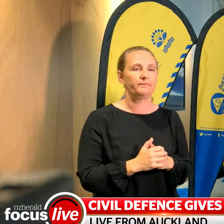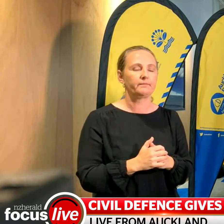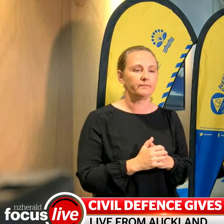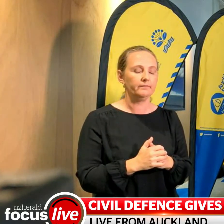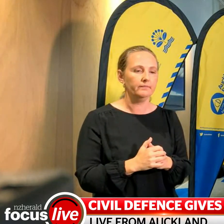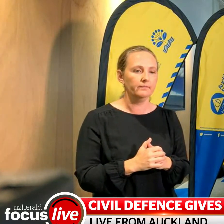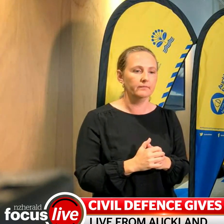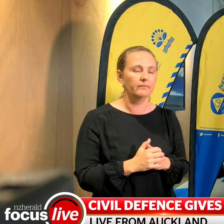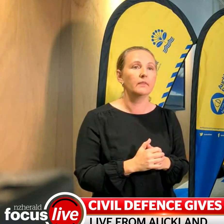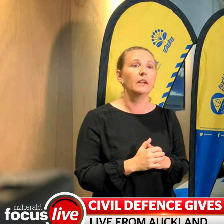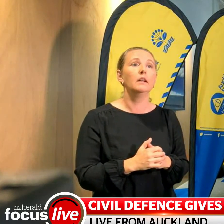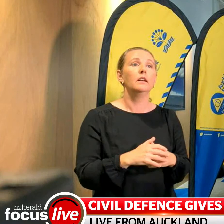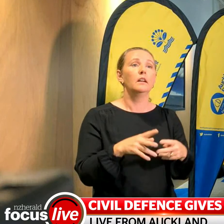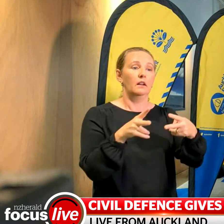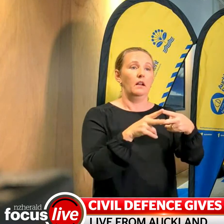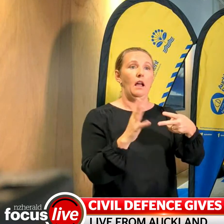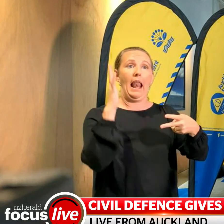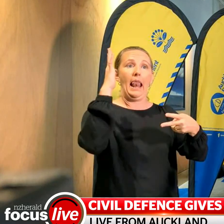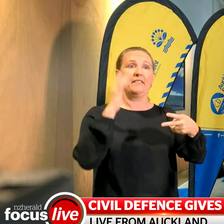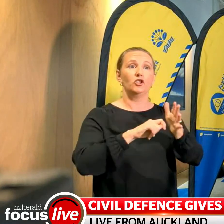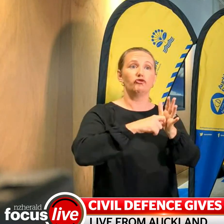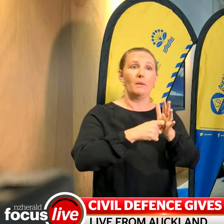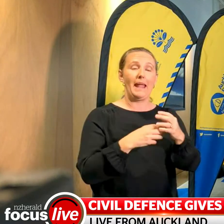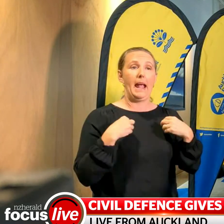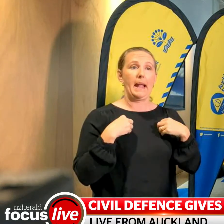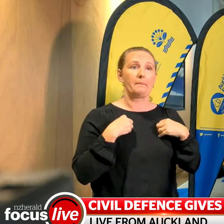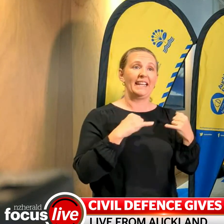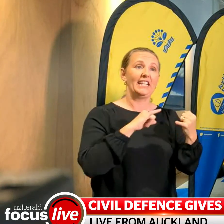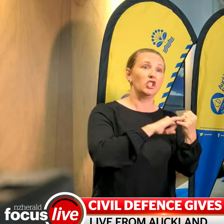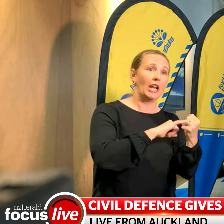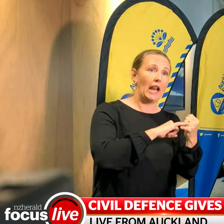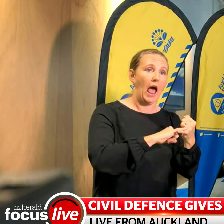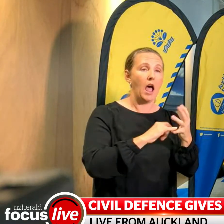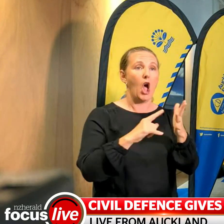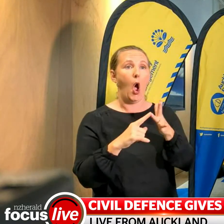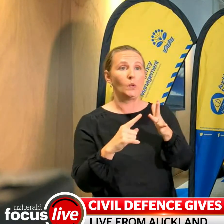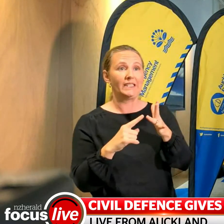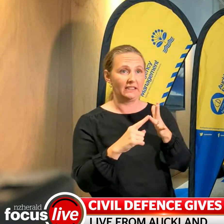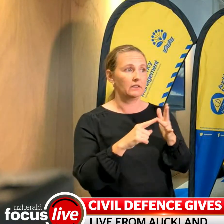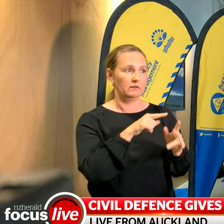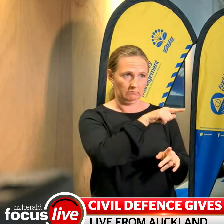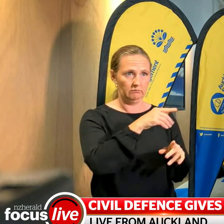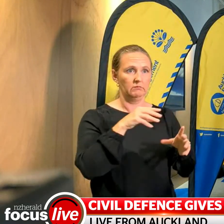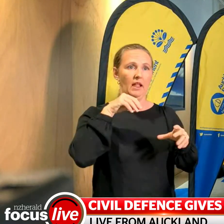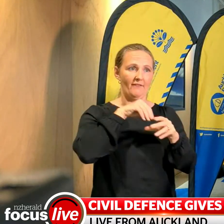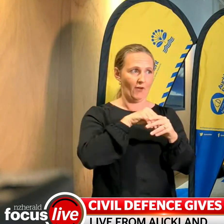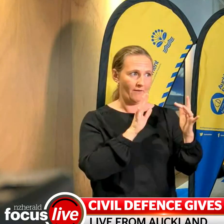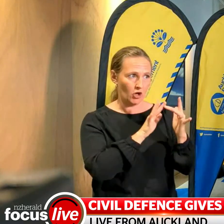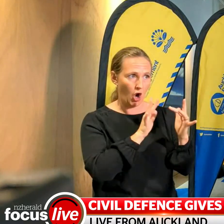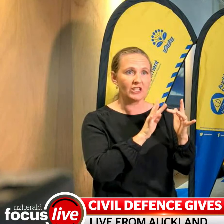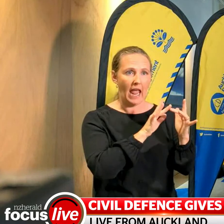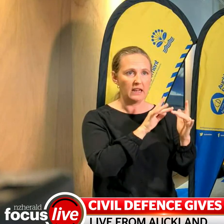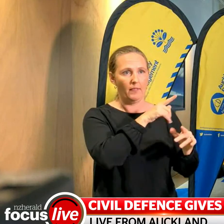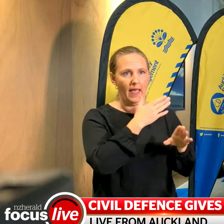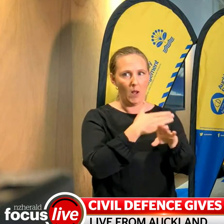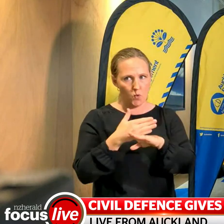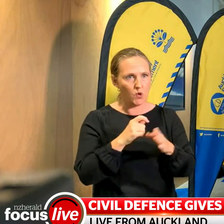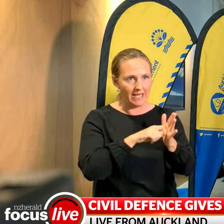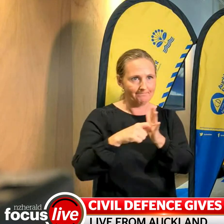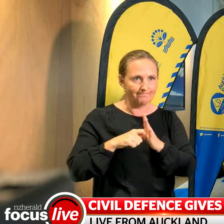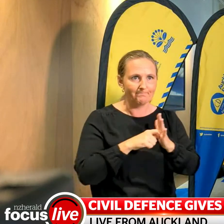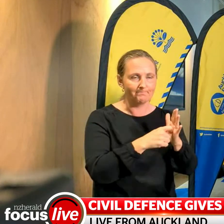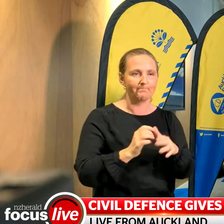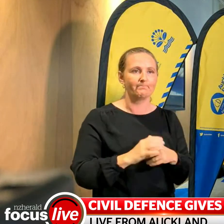with the major companies such as Schindler and Otis, and are assured that they are working as quickly as possible on this. We know that there are lots of